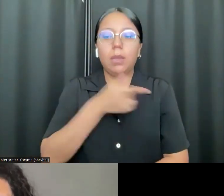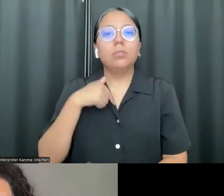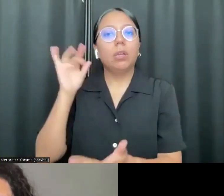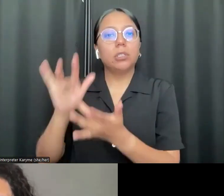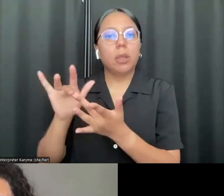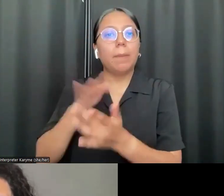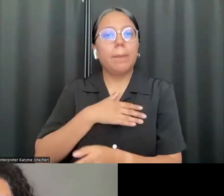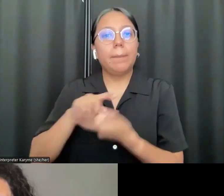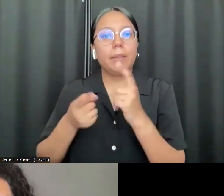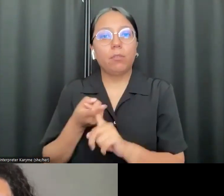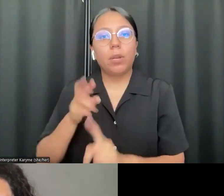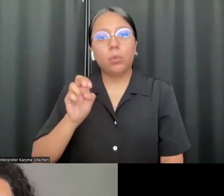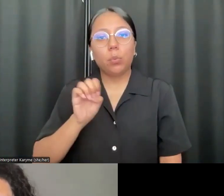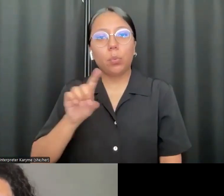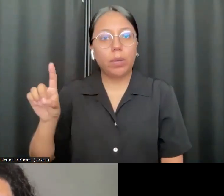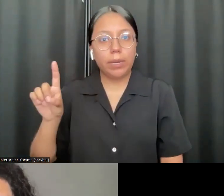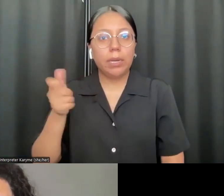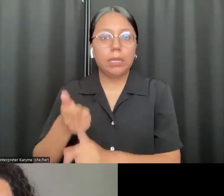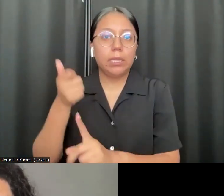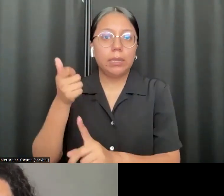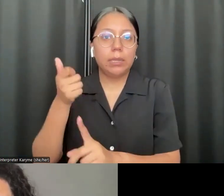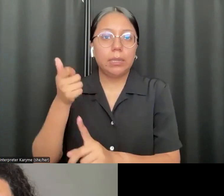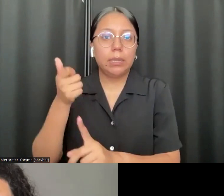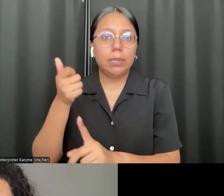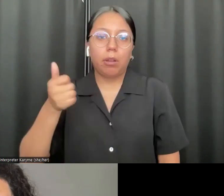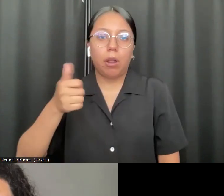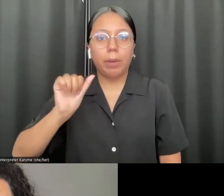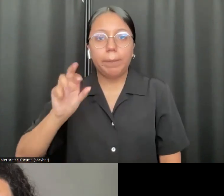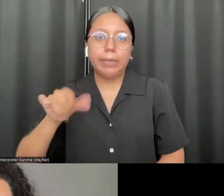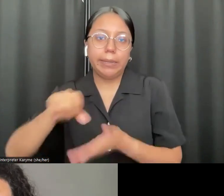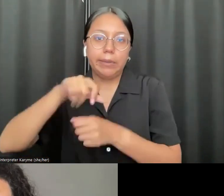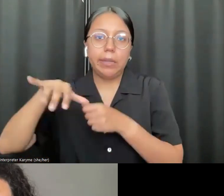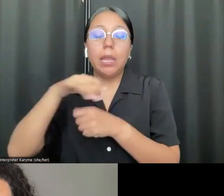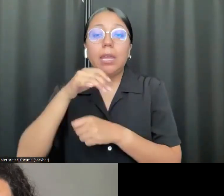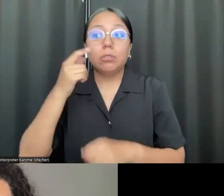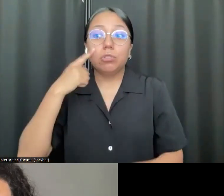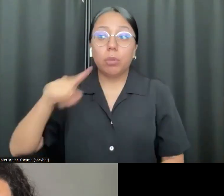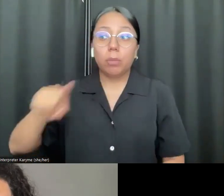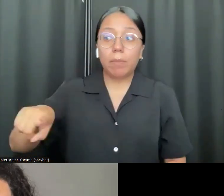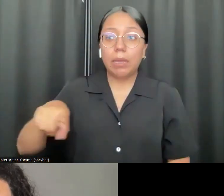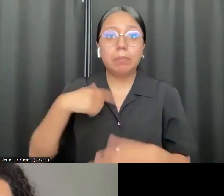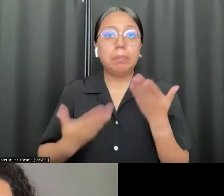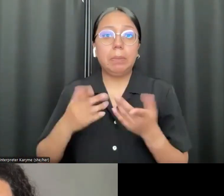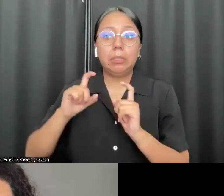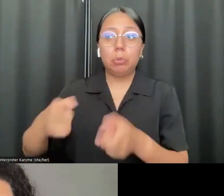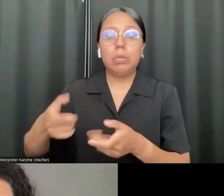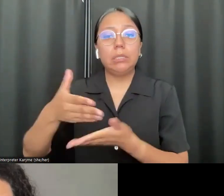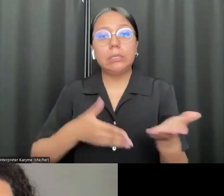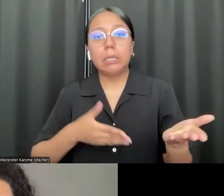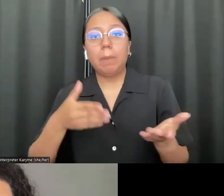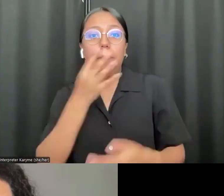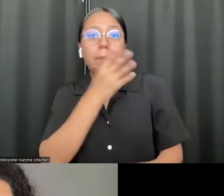Armenian trans working class disabled herbalist, and was like, can you donate some herbs and tinctures? And they were like, yeah. So we had those